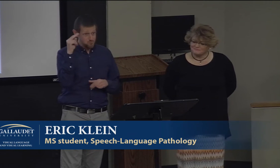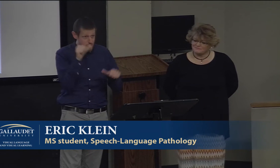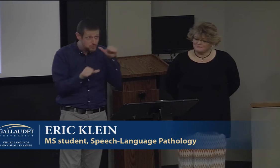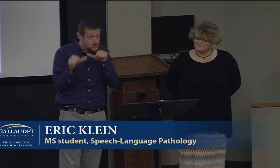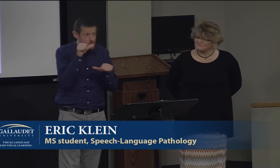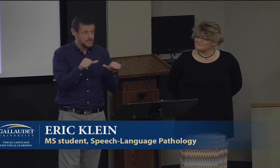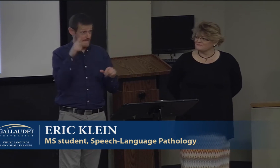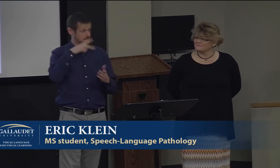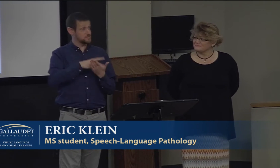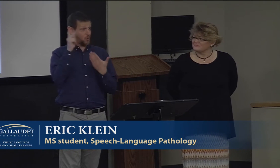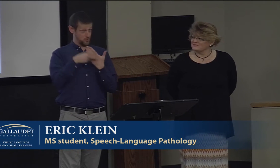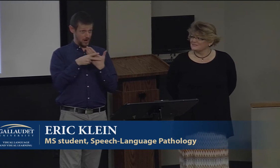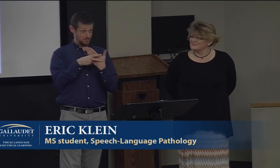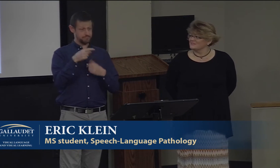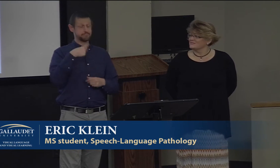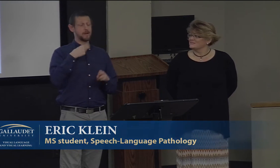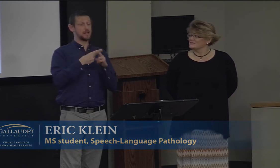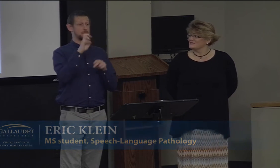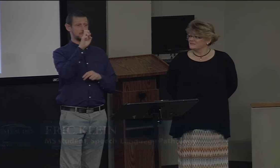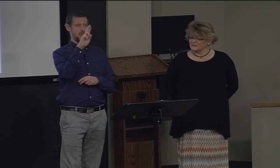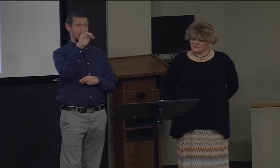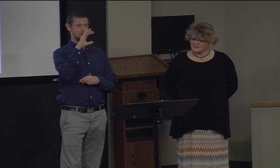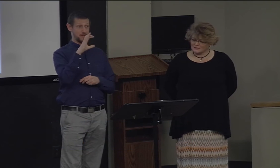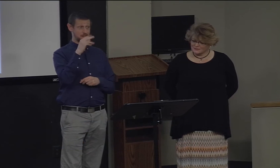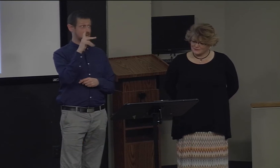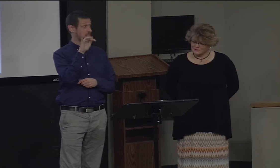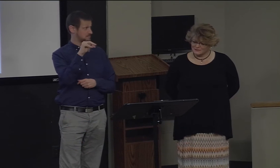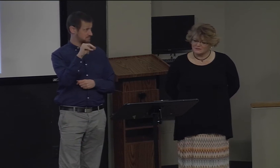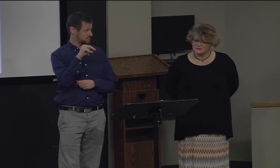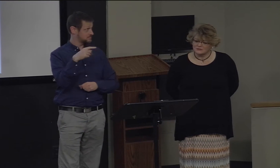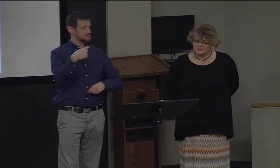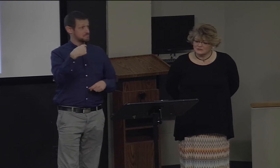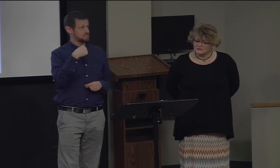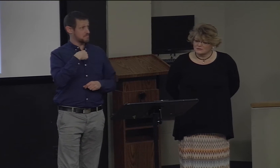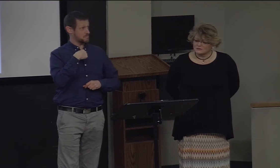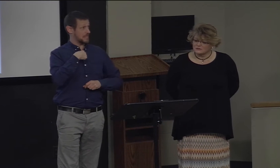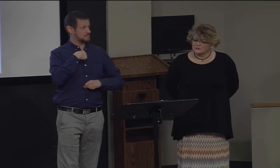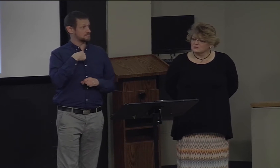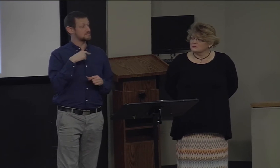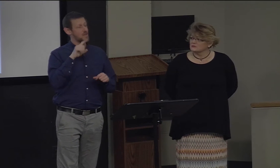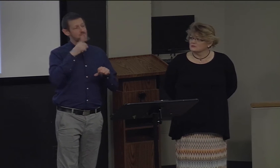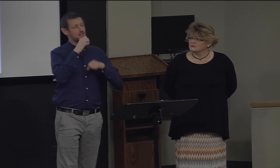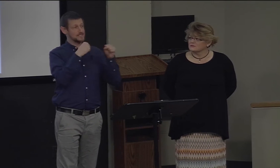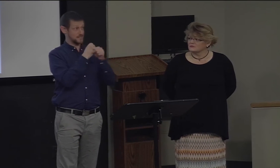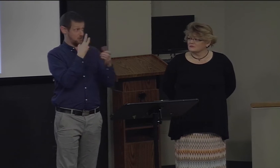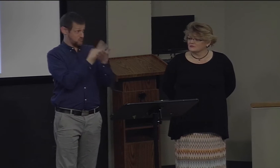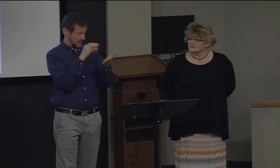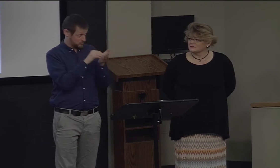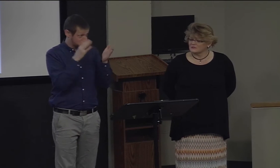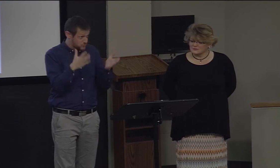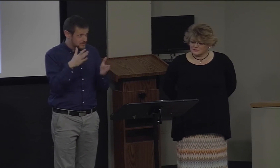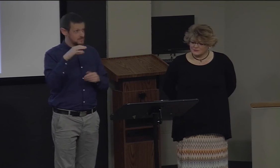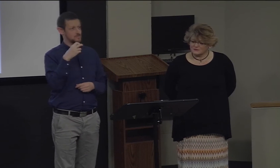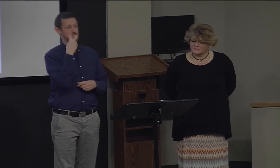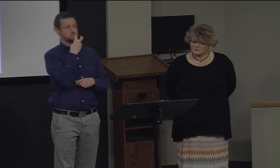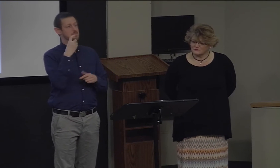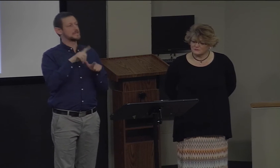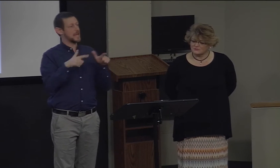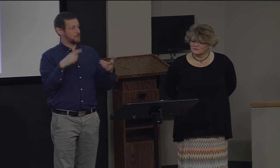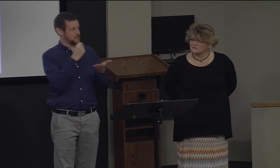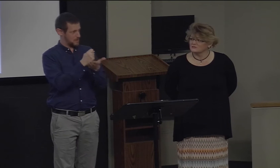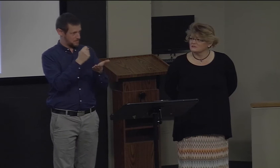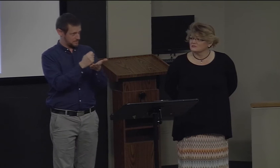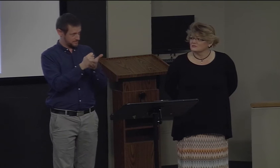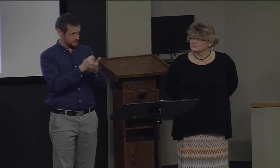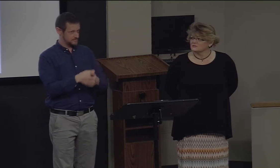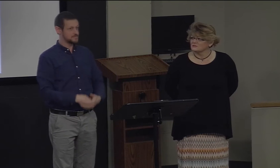My name is Eric Klein. I'm a PhD in educational neuroscience. Welcome to Gallaudet University's PhD in Educational